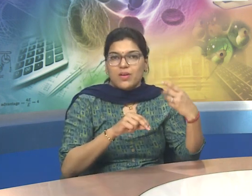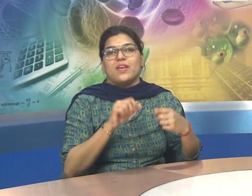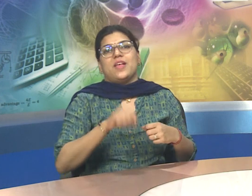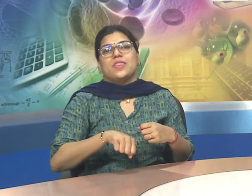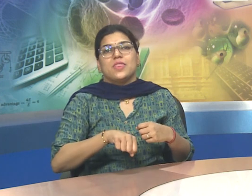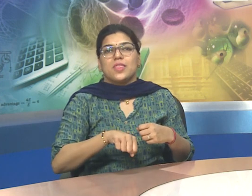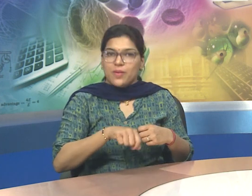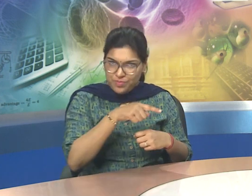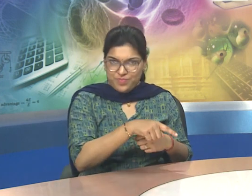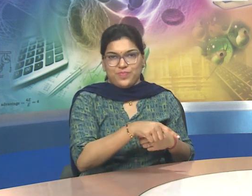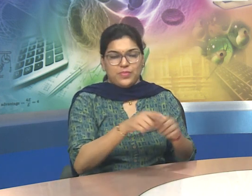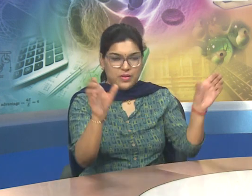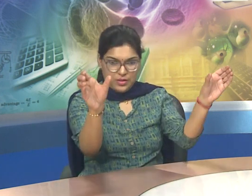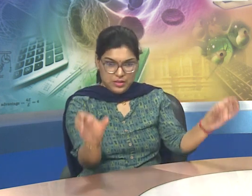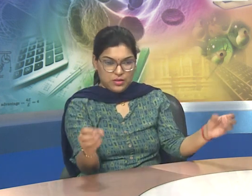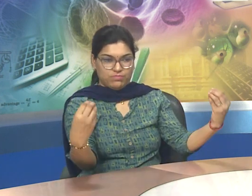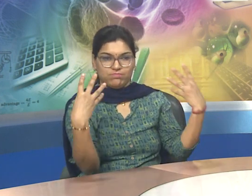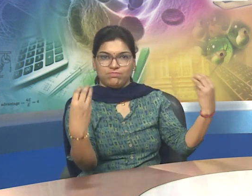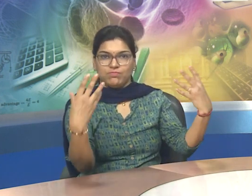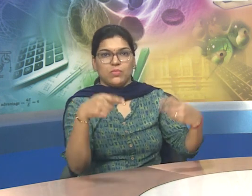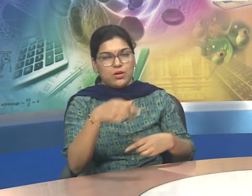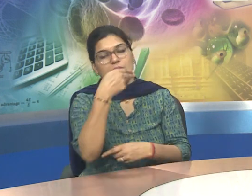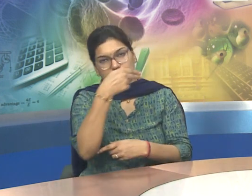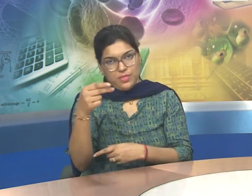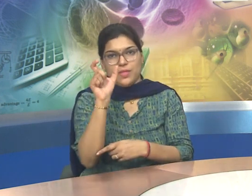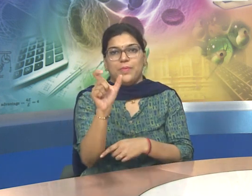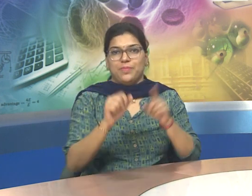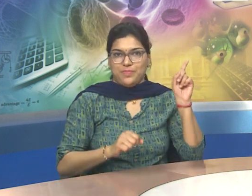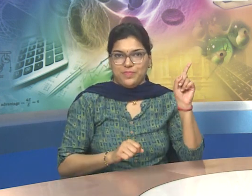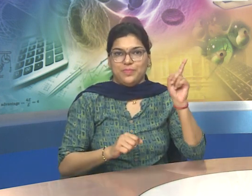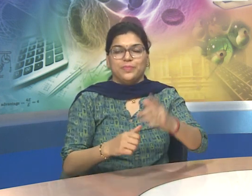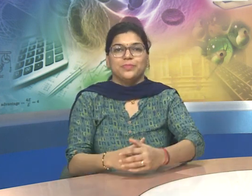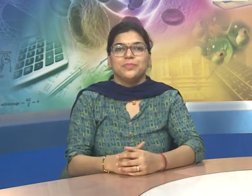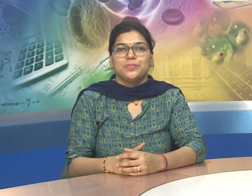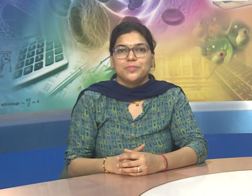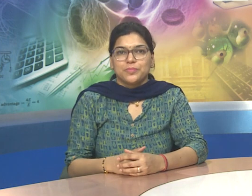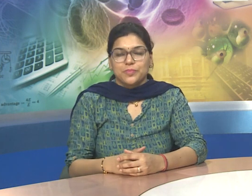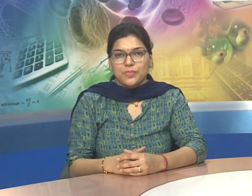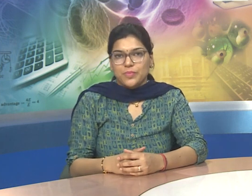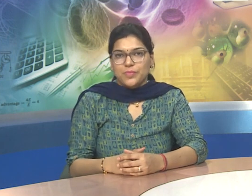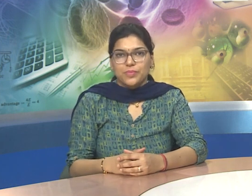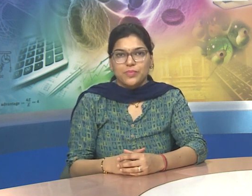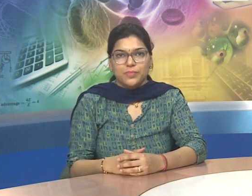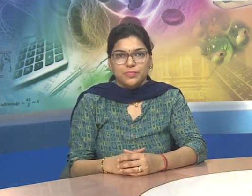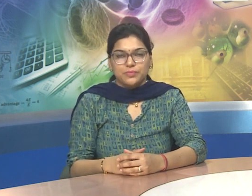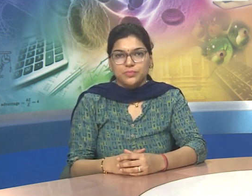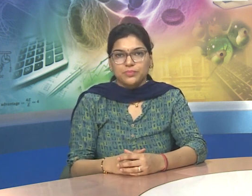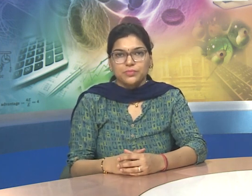then you can receive the audio output. So these speakers are used for audio output